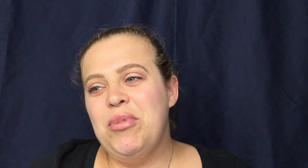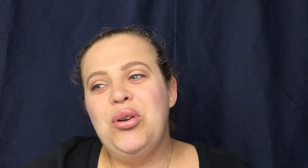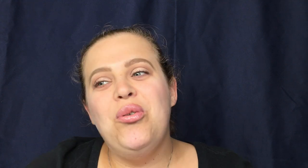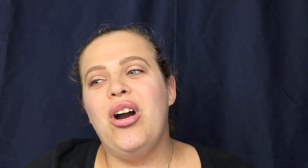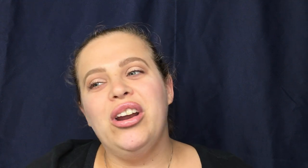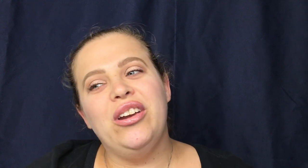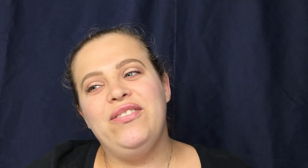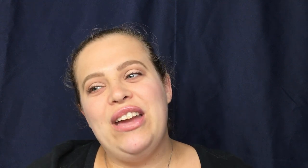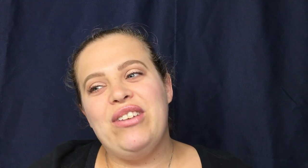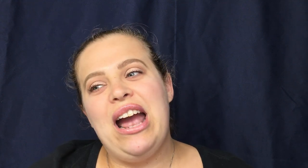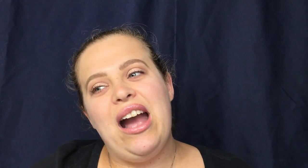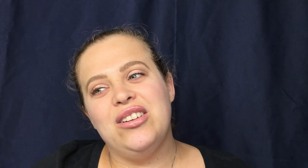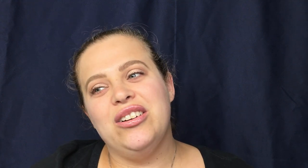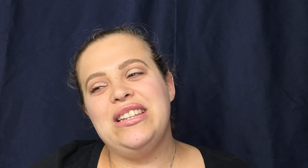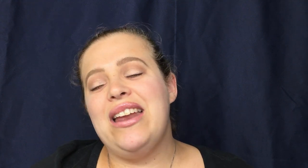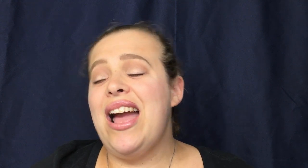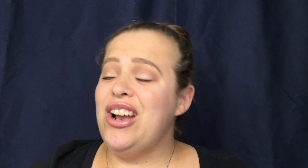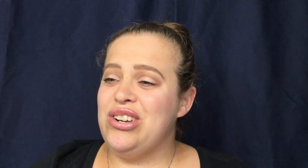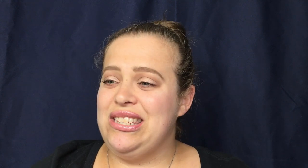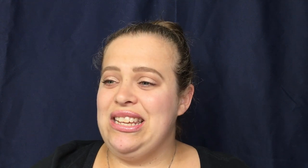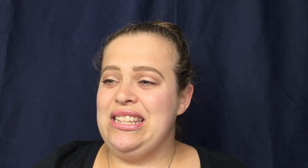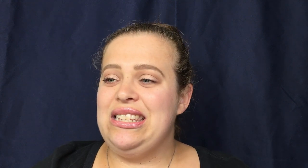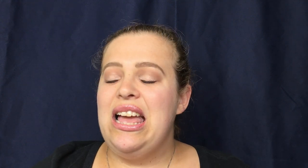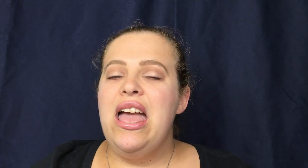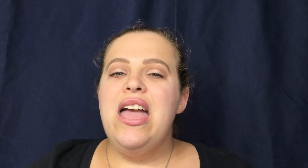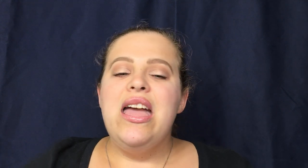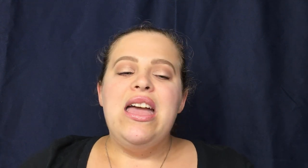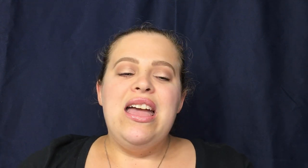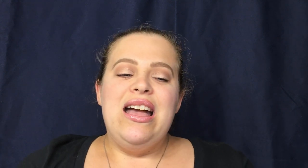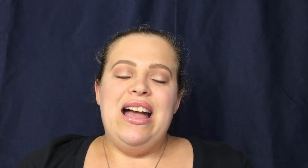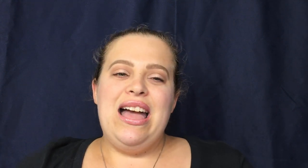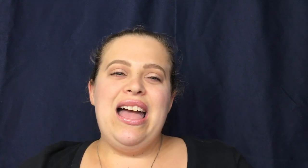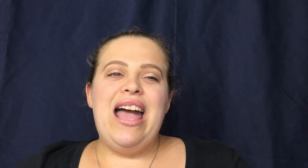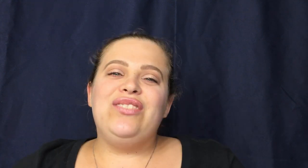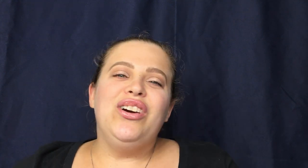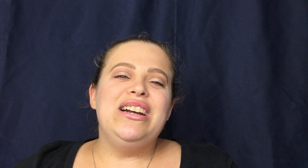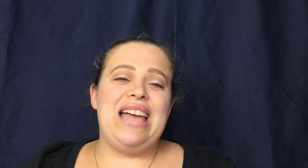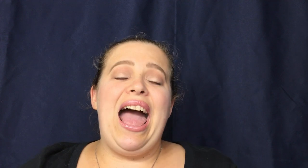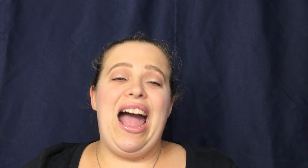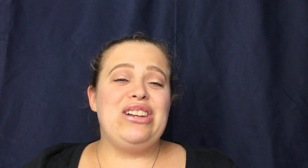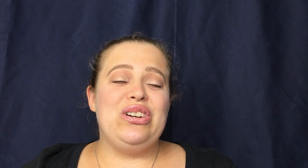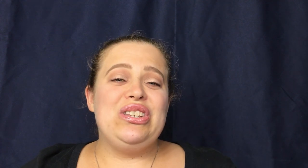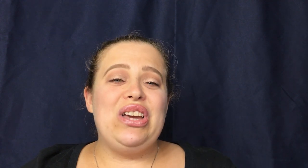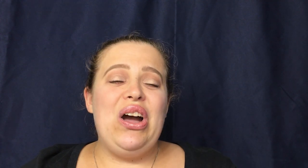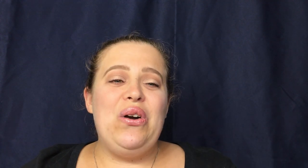Who are your favorite actors and actresses? As far as actors go,